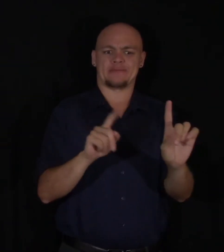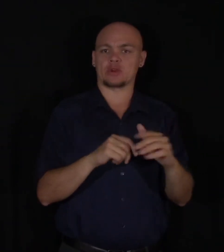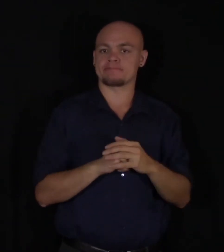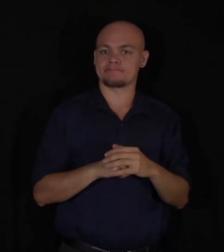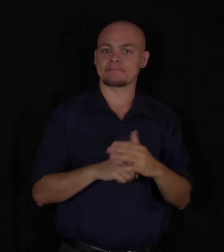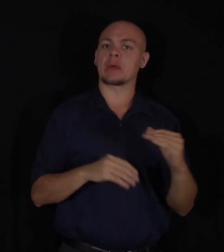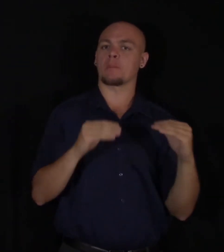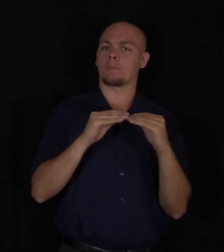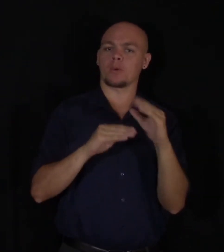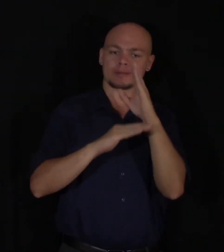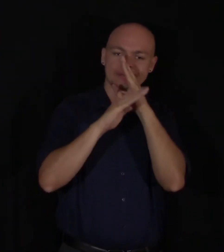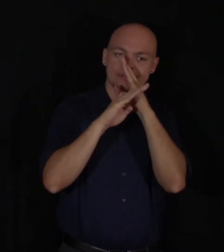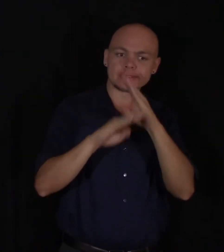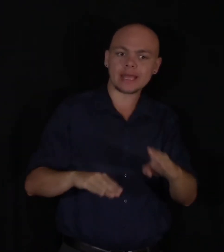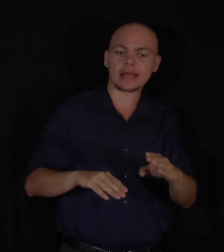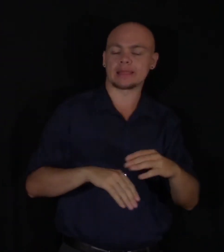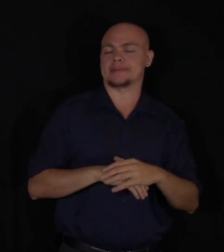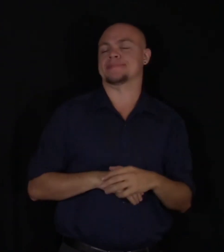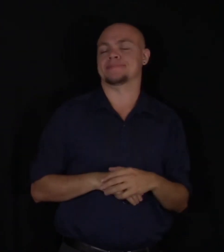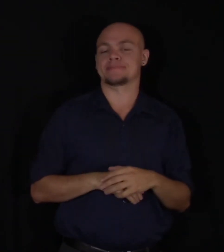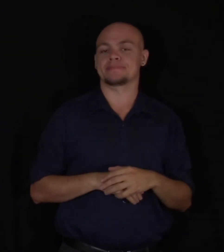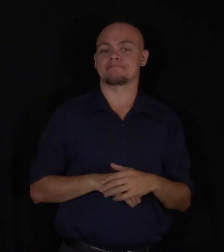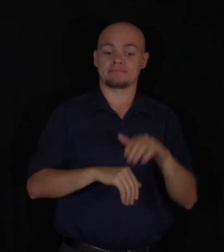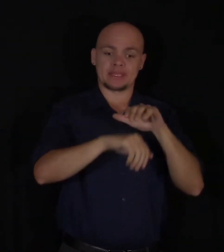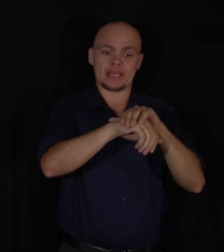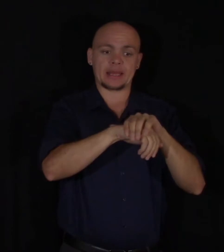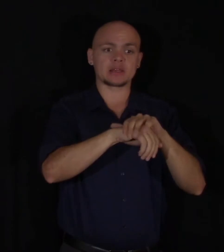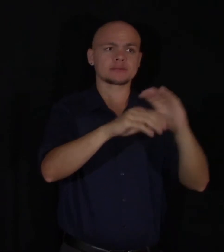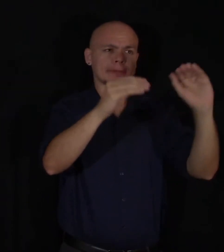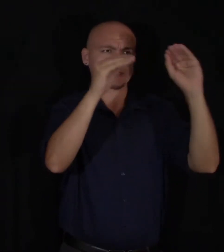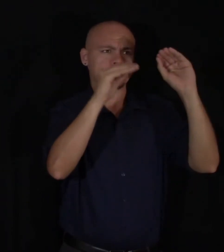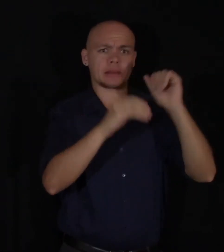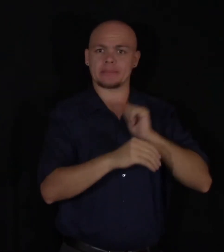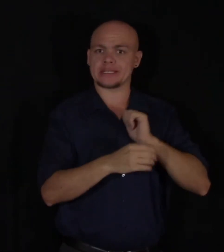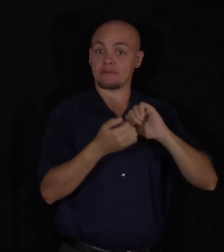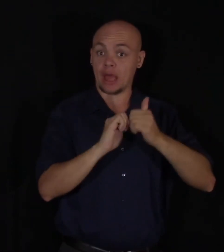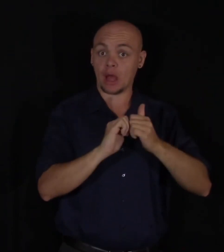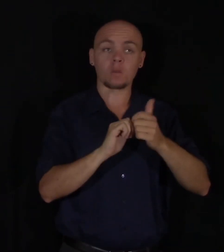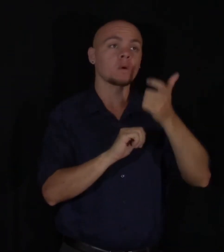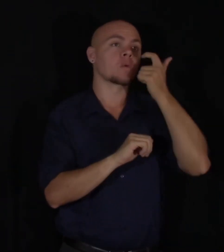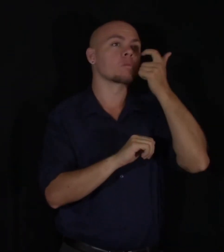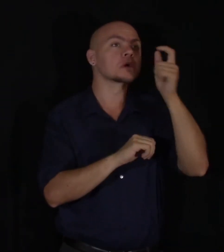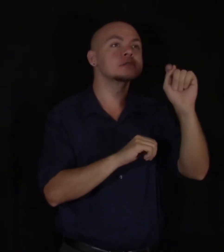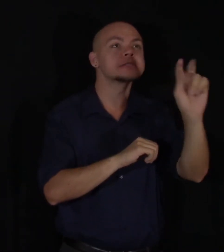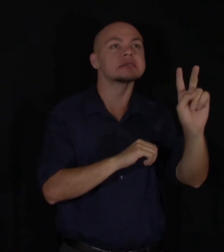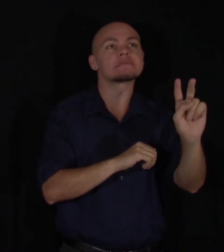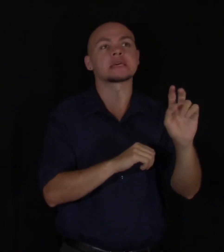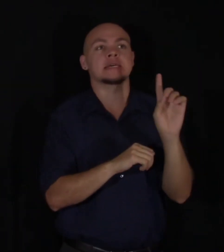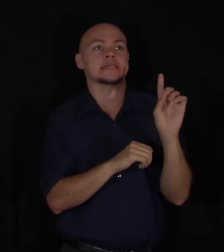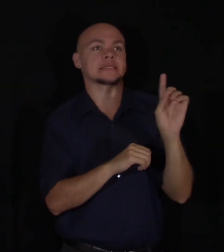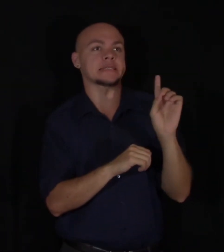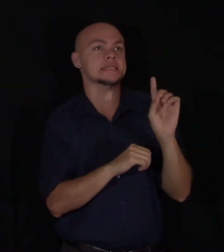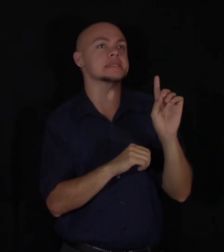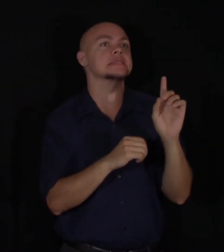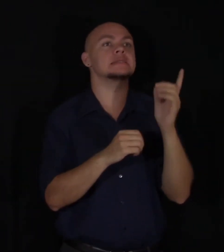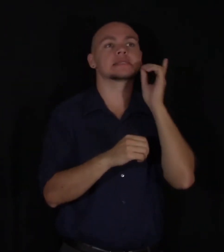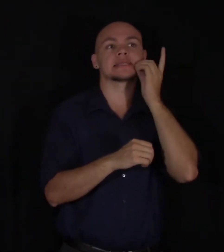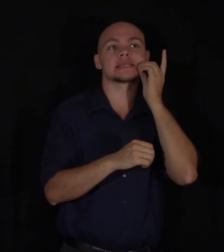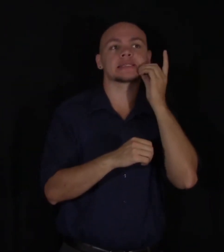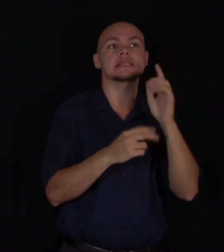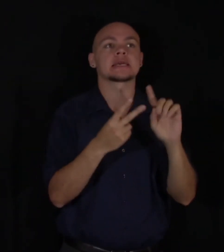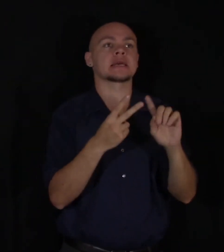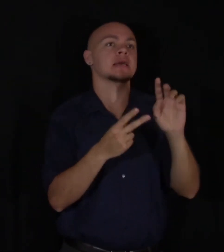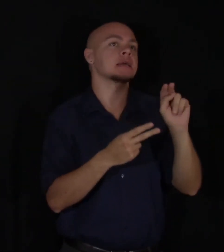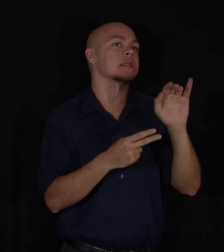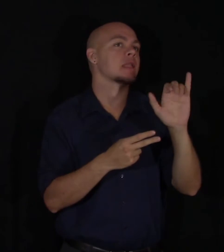one. I taught myself English watching TV, watching Disney Channel and Nickelodeon with subtitles. I watched everything I